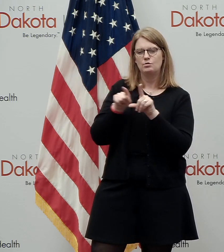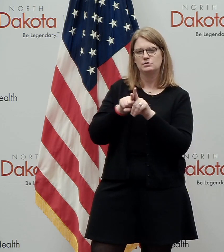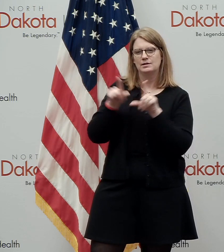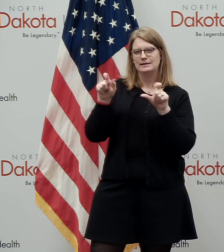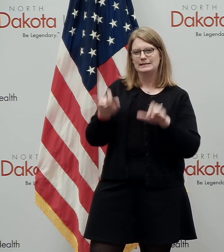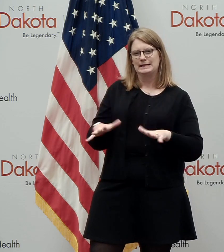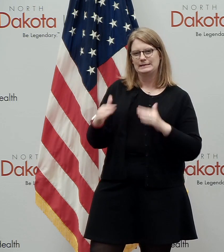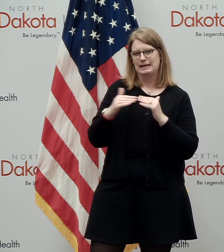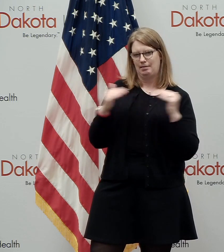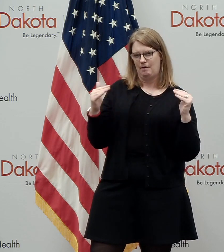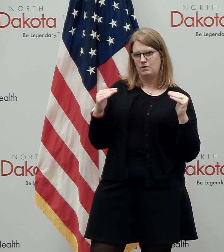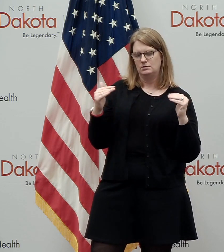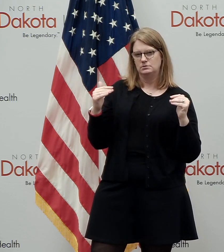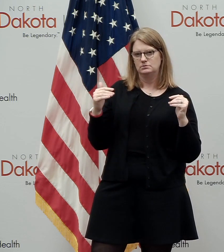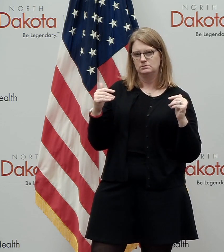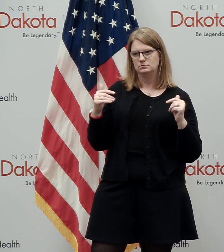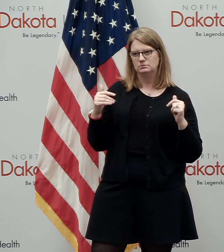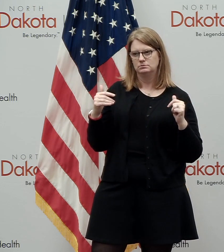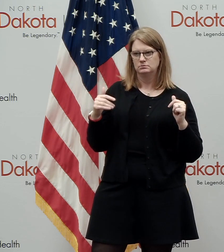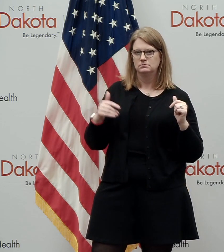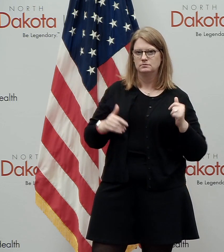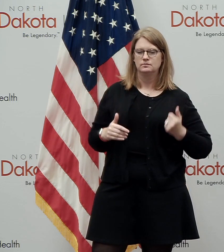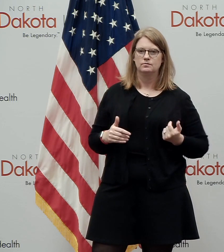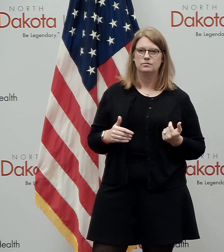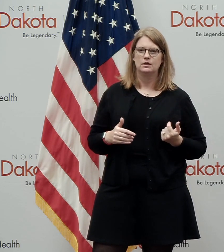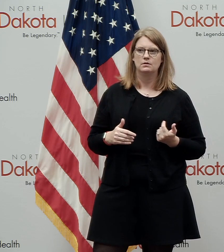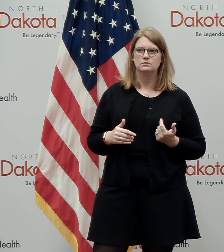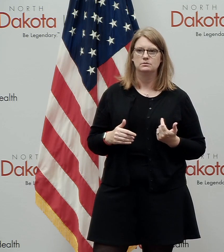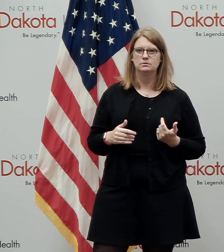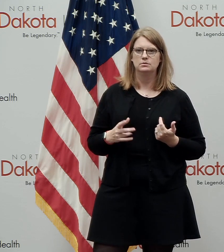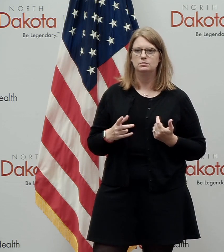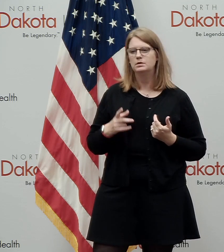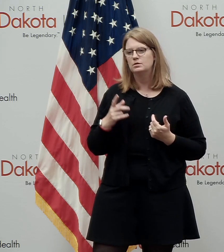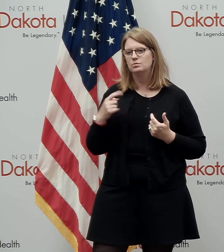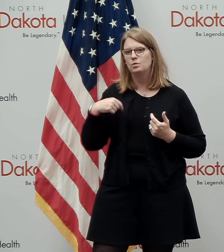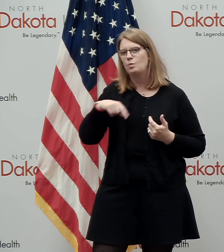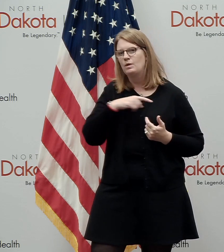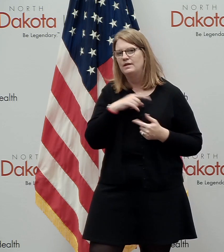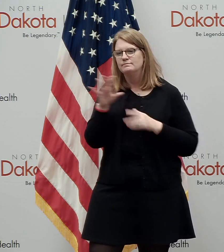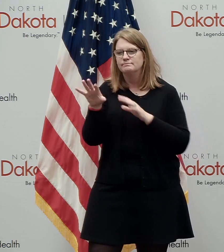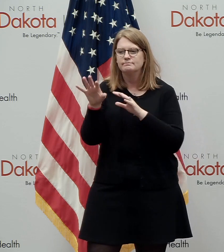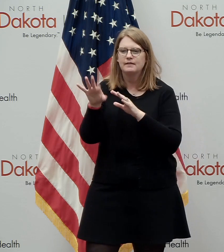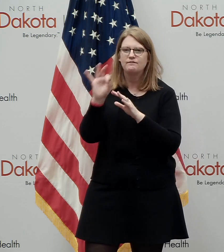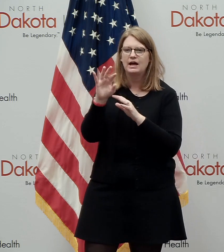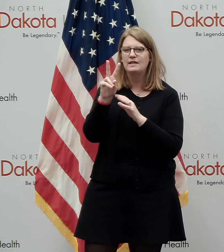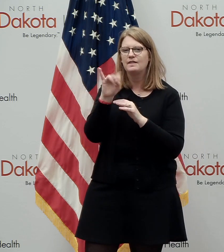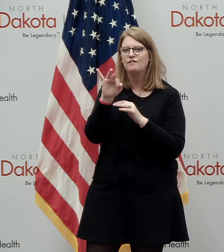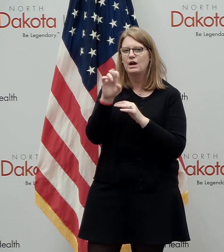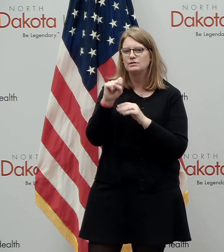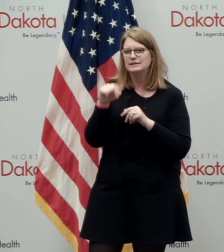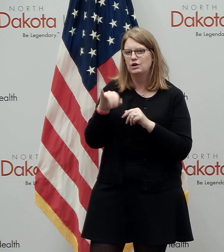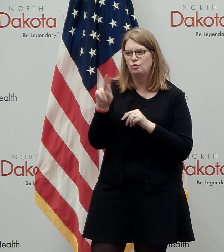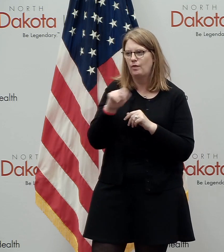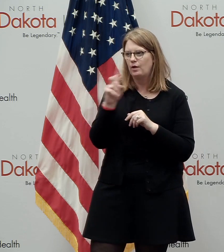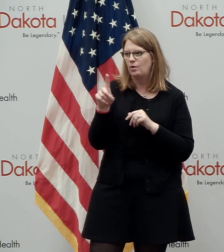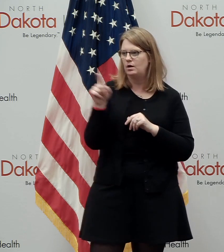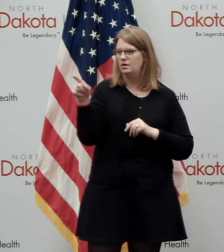the where we think where we're finding the virus in North Dakota. Okay, we're going to go